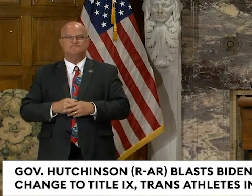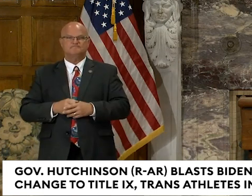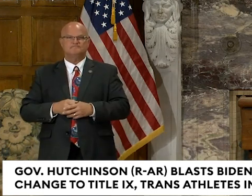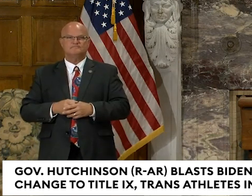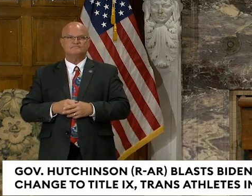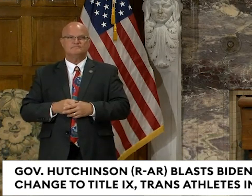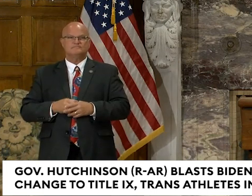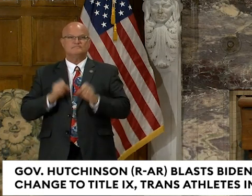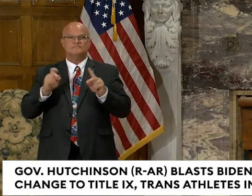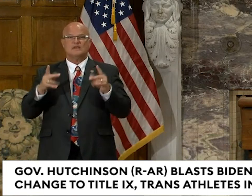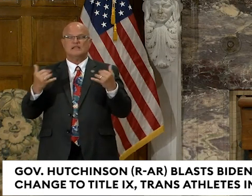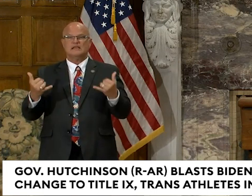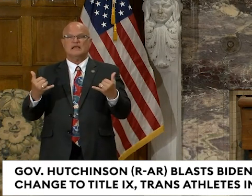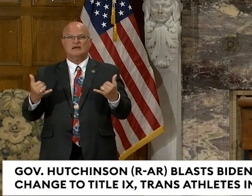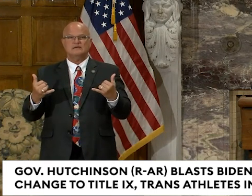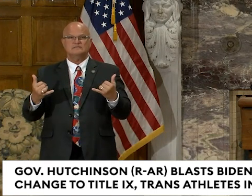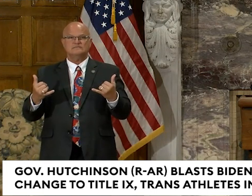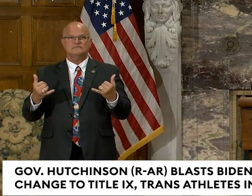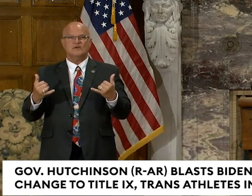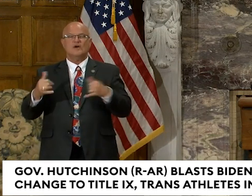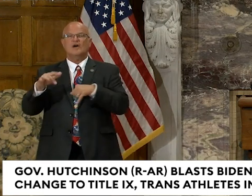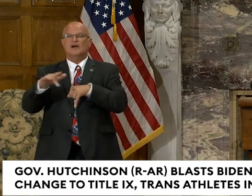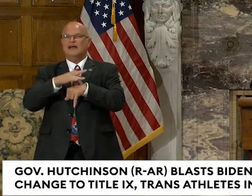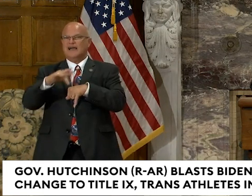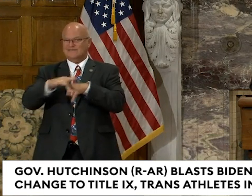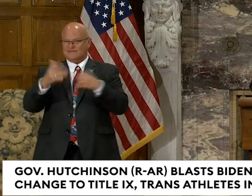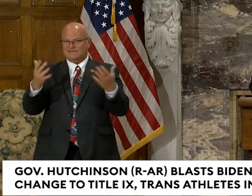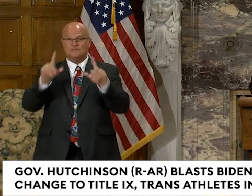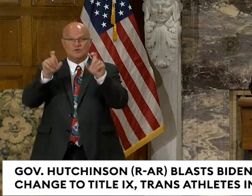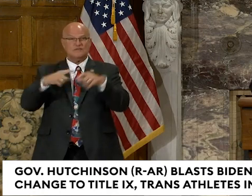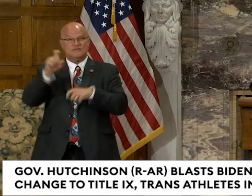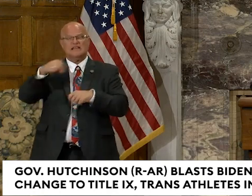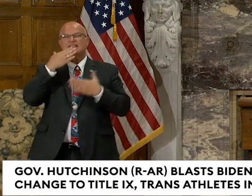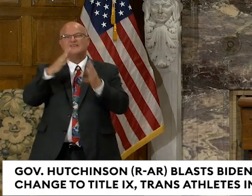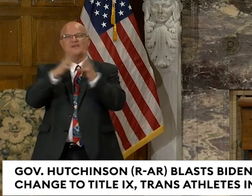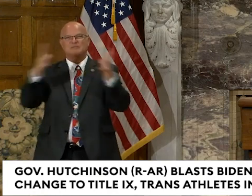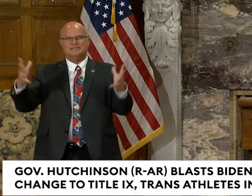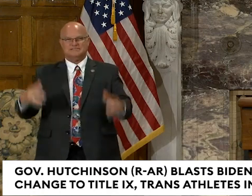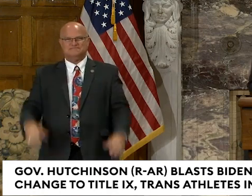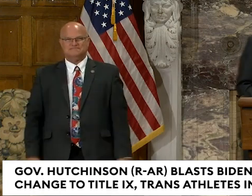All right, with that, we're available for additional questions as needed. Thank you very much.